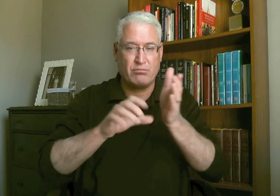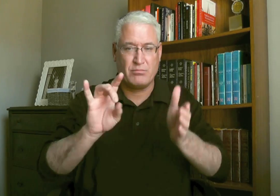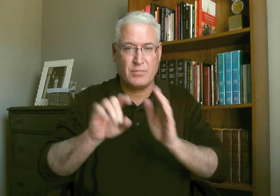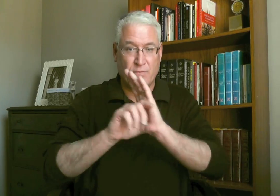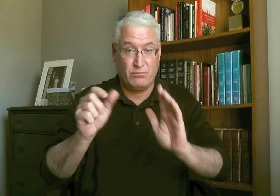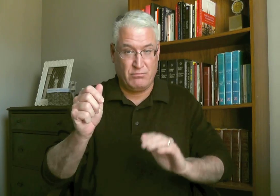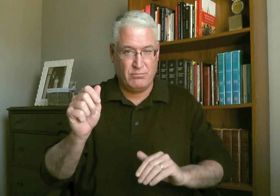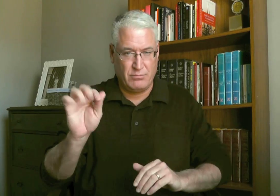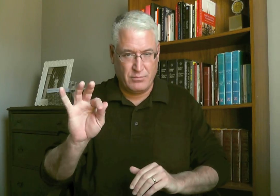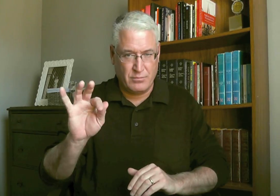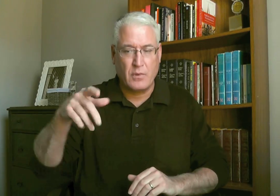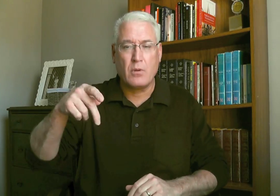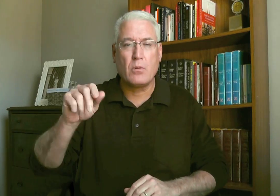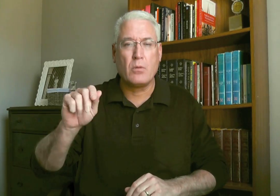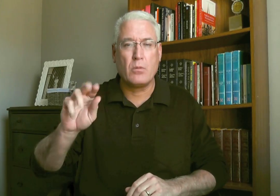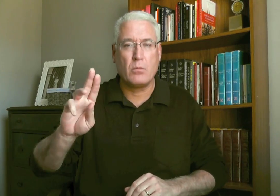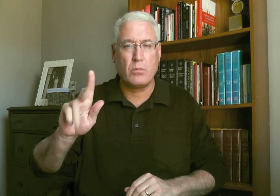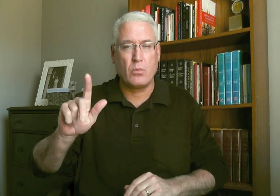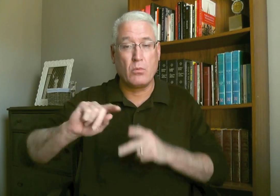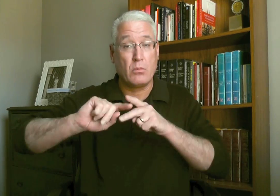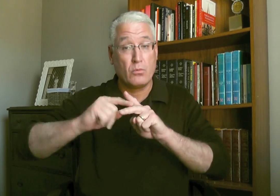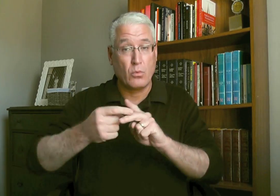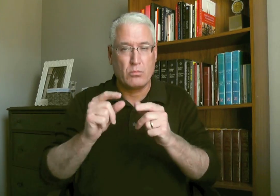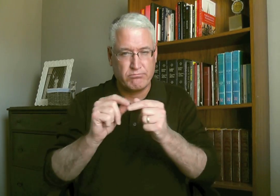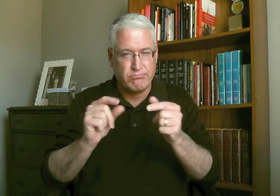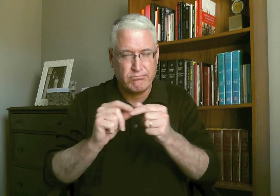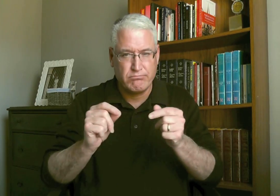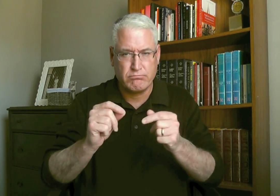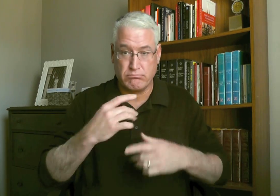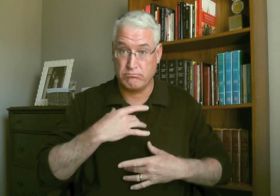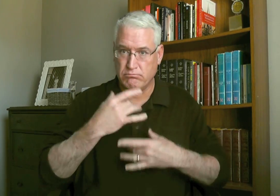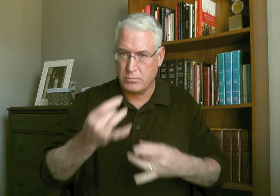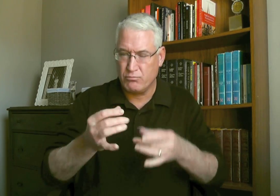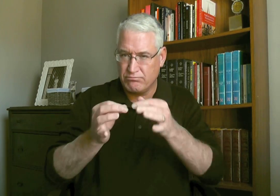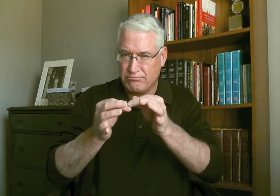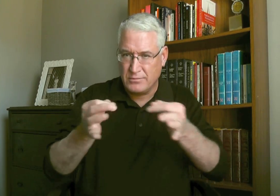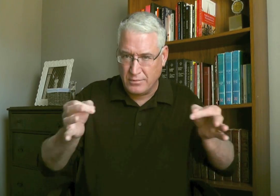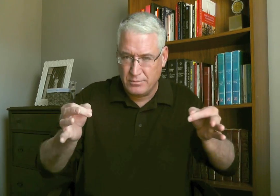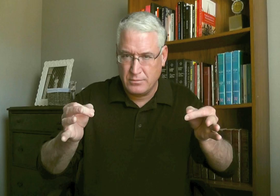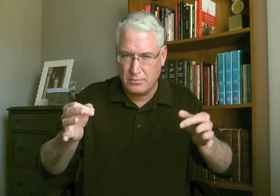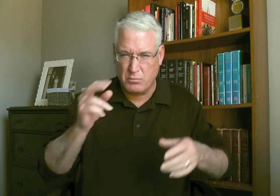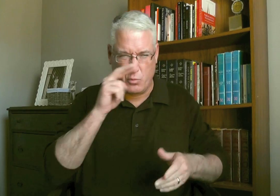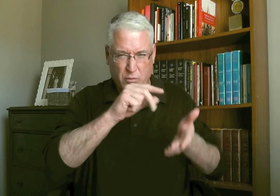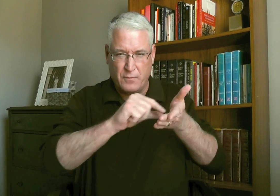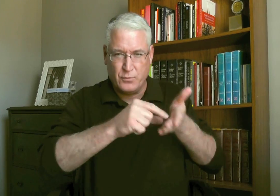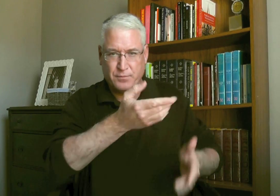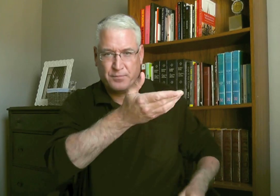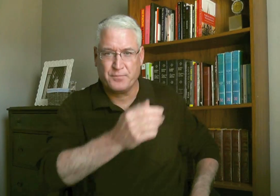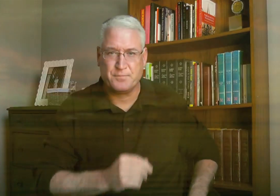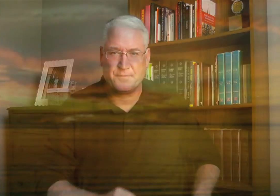In Romans chapter 8, verse 19, the Apostle Paul, he says something very interesting. Let's take a look.